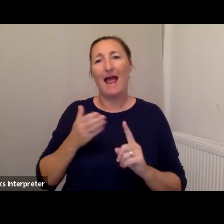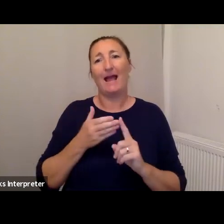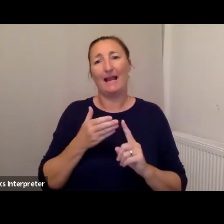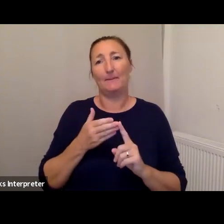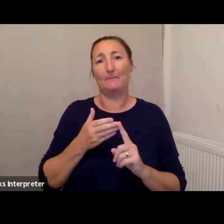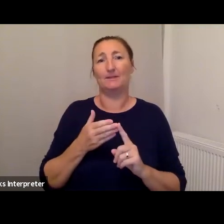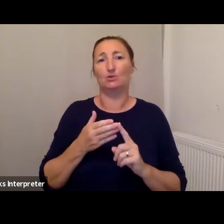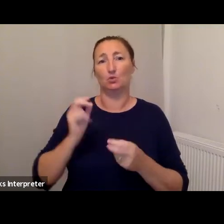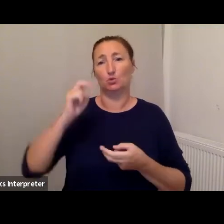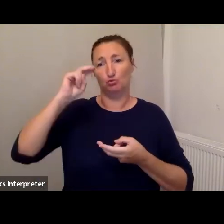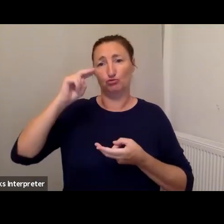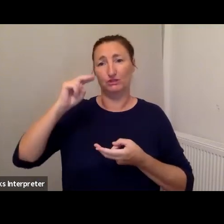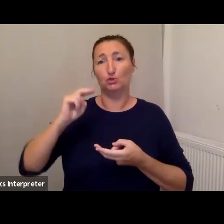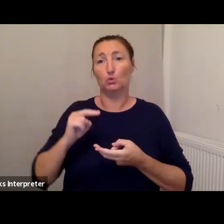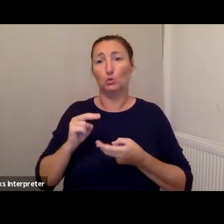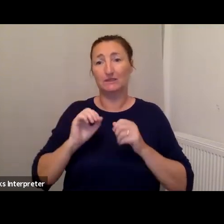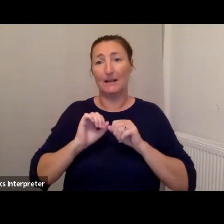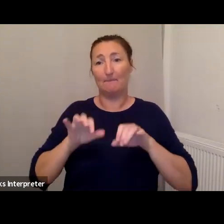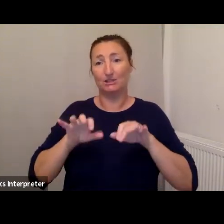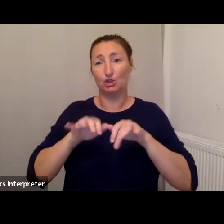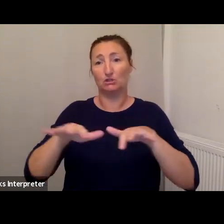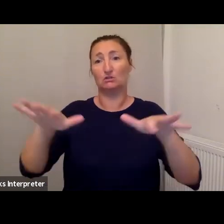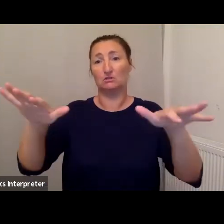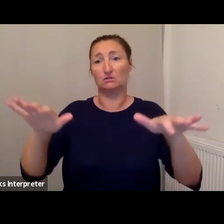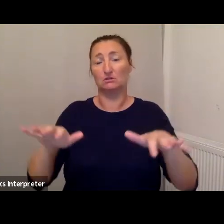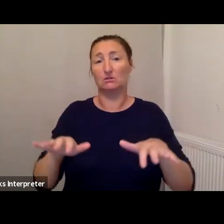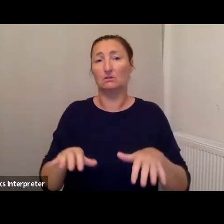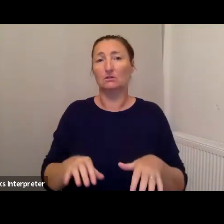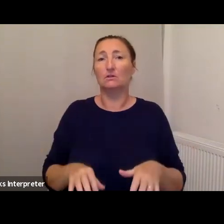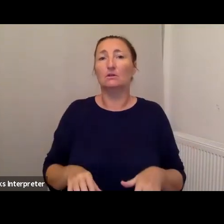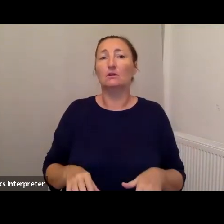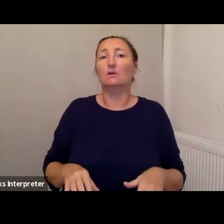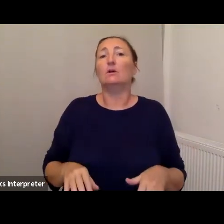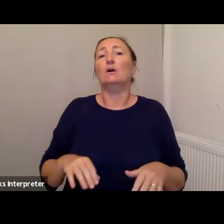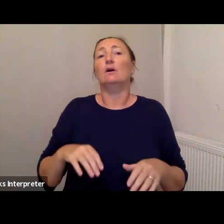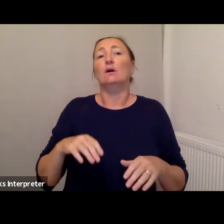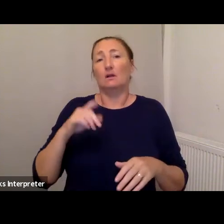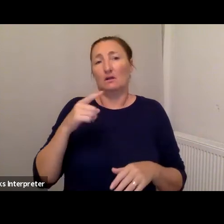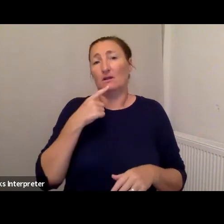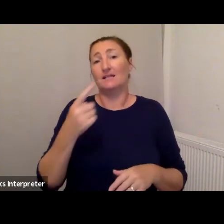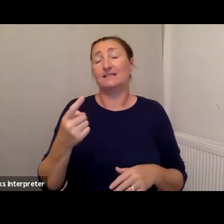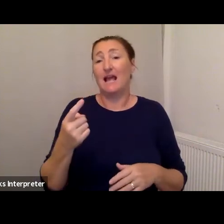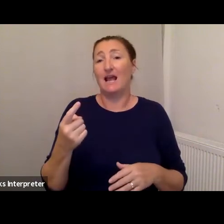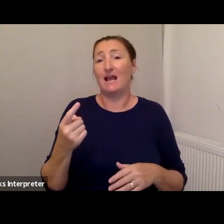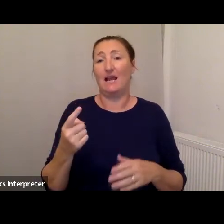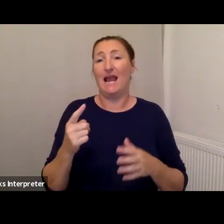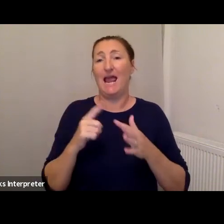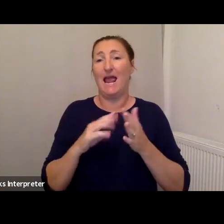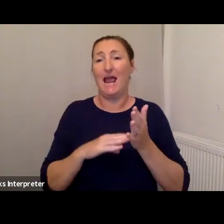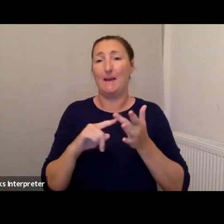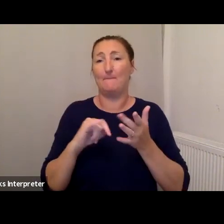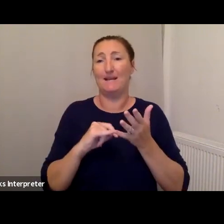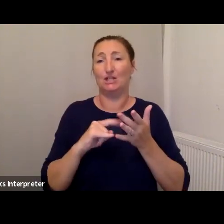down. Basically, emissions are, what they're talking about is the emissions from